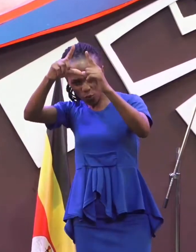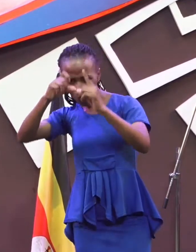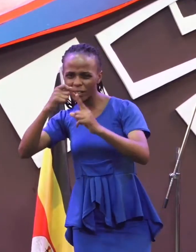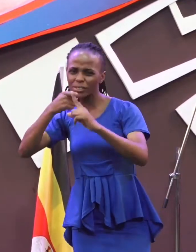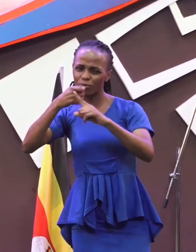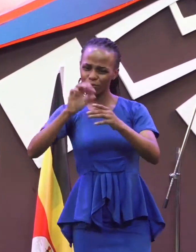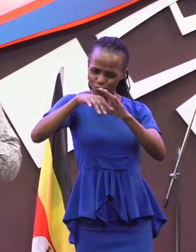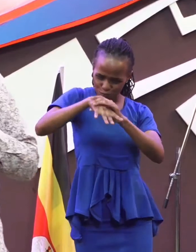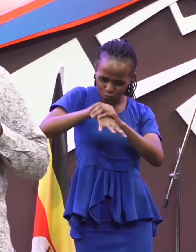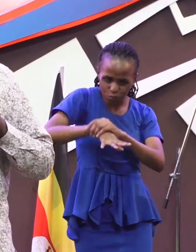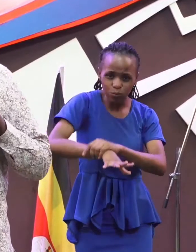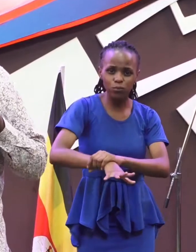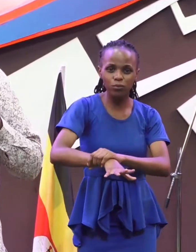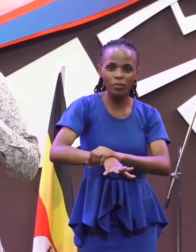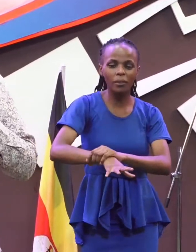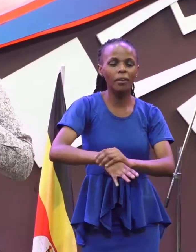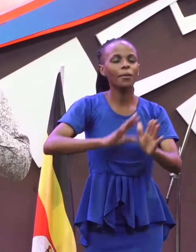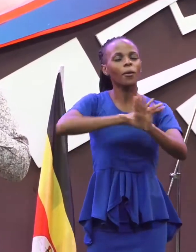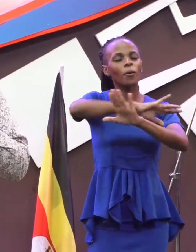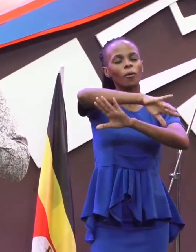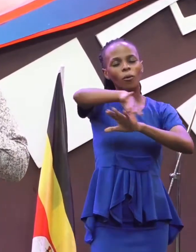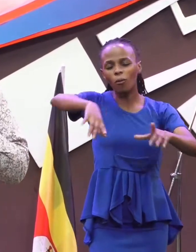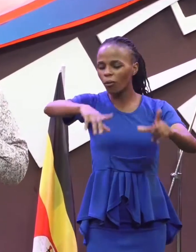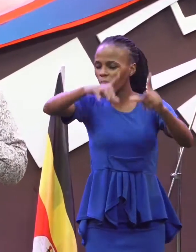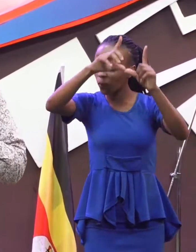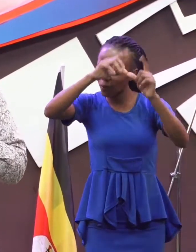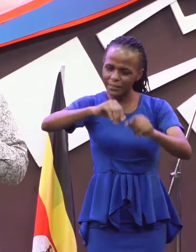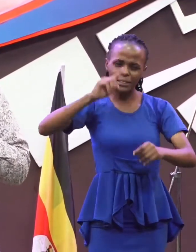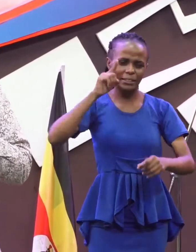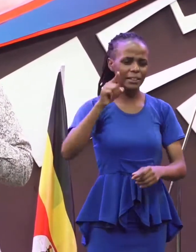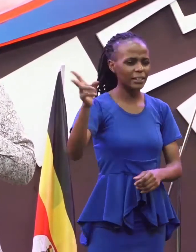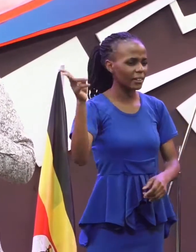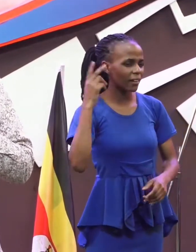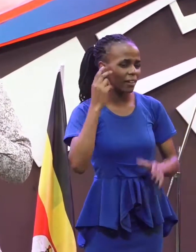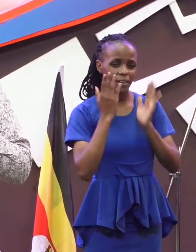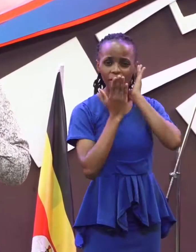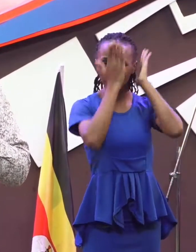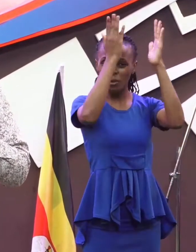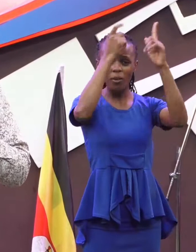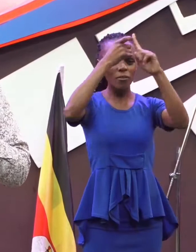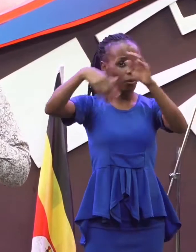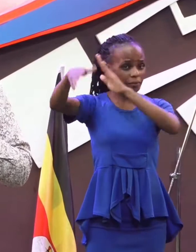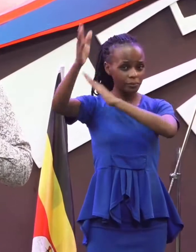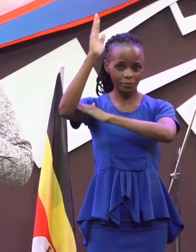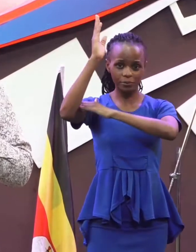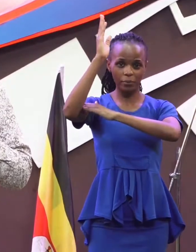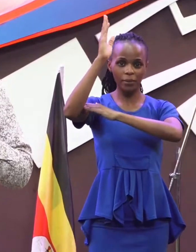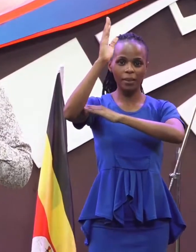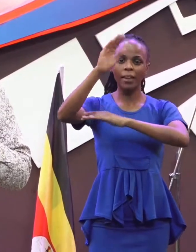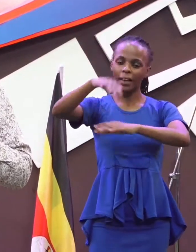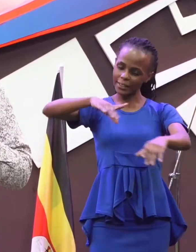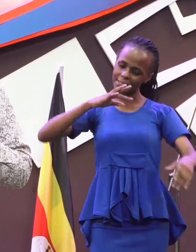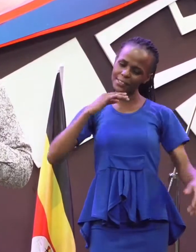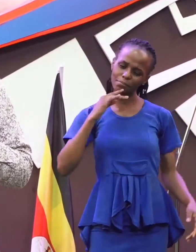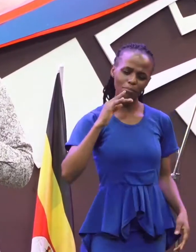deriving the words from the source, every word that he heard from the